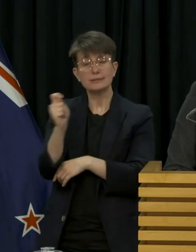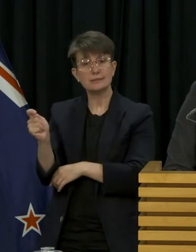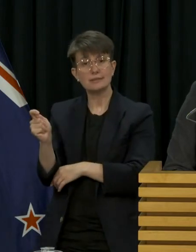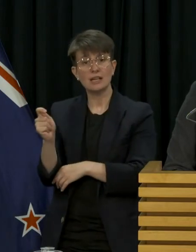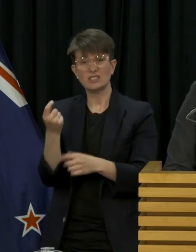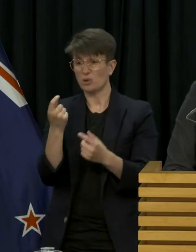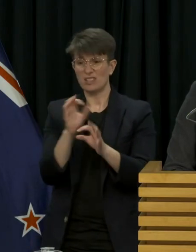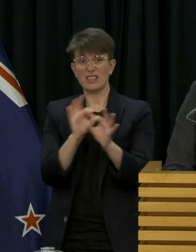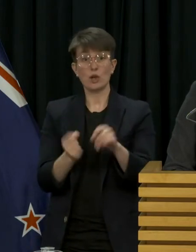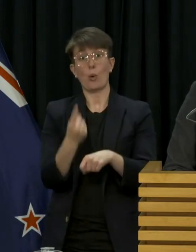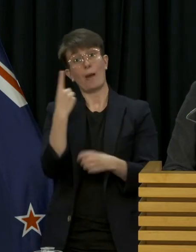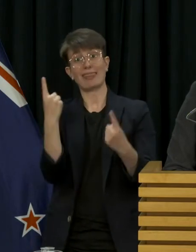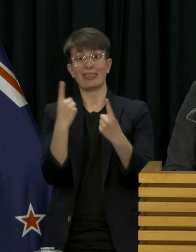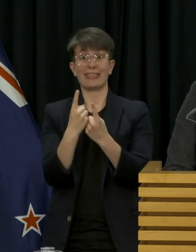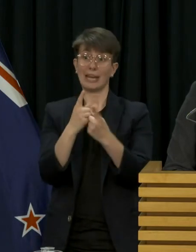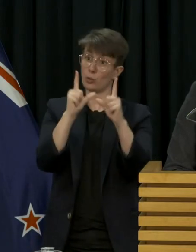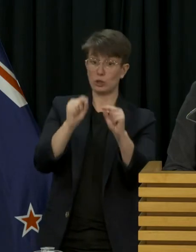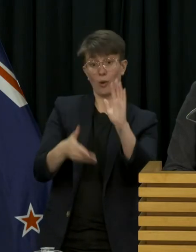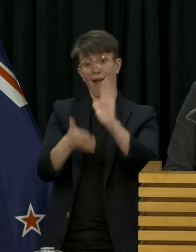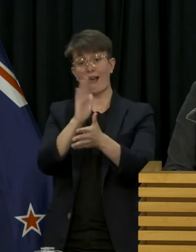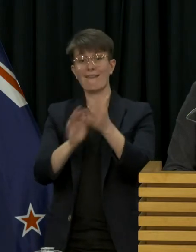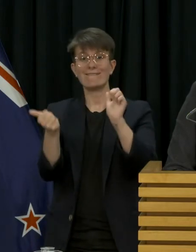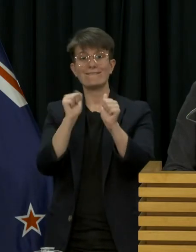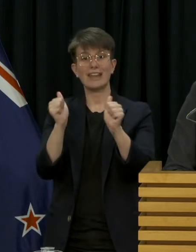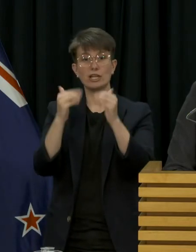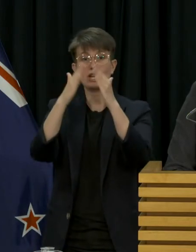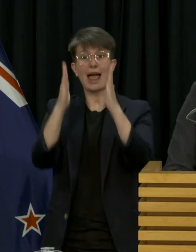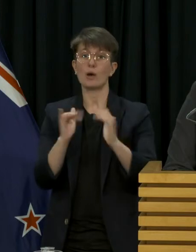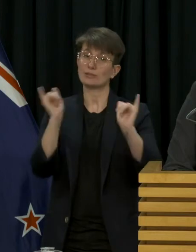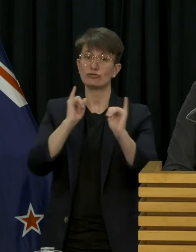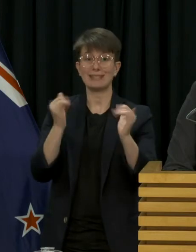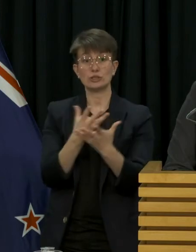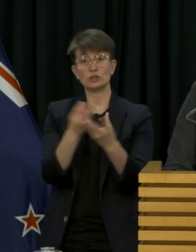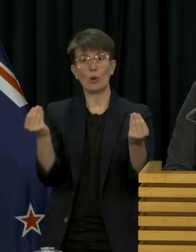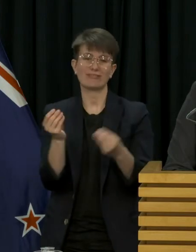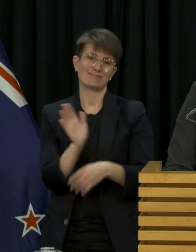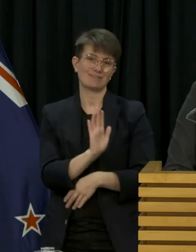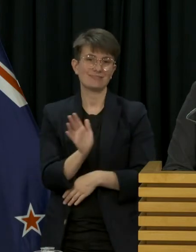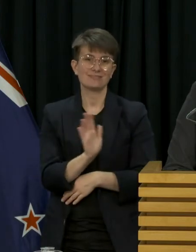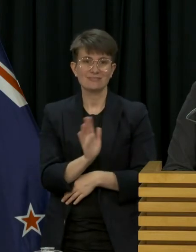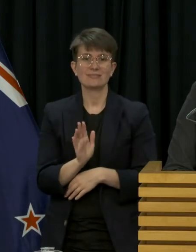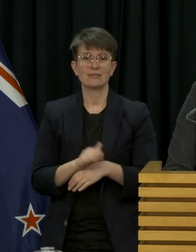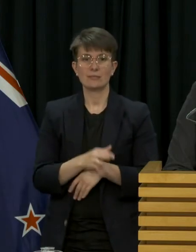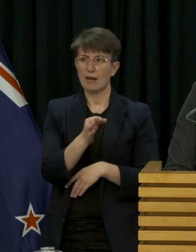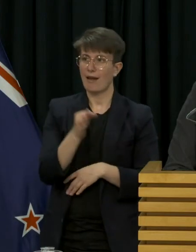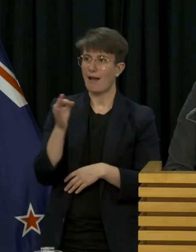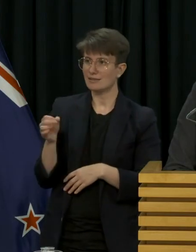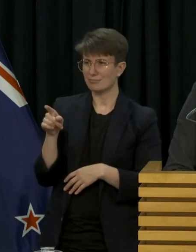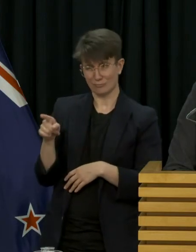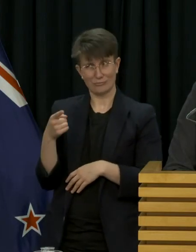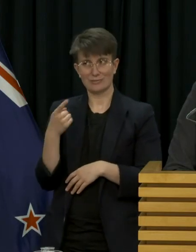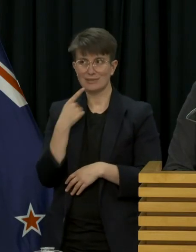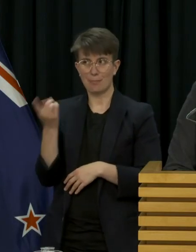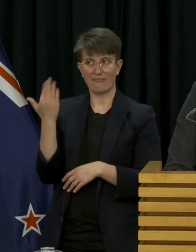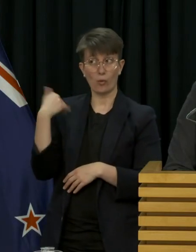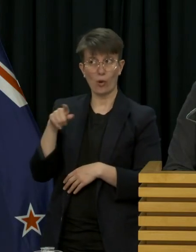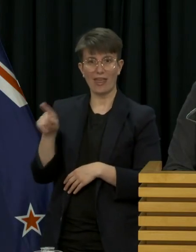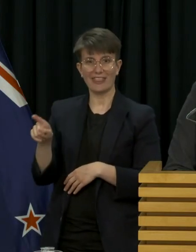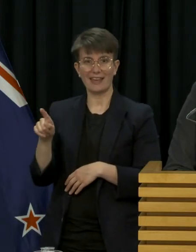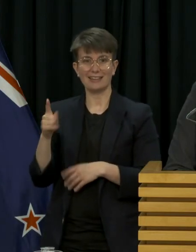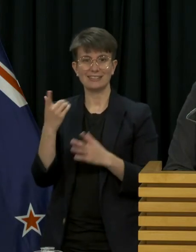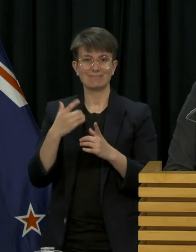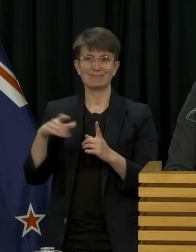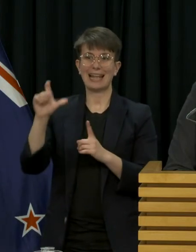have to keep making sure we're using all those multiple levers. You used to say it was the capital gains tax that would solve that crisis. No, I said it was one of the things, but of